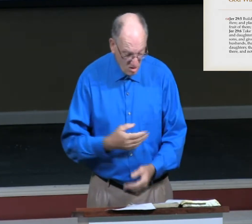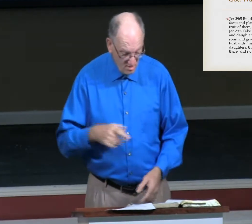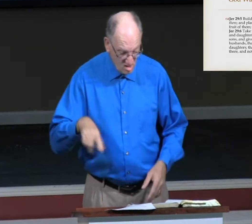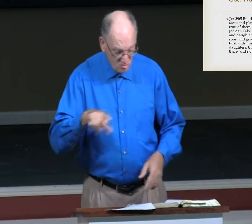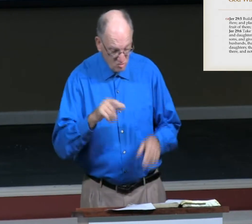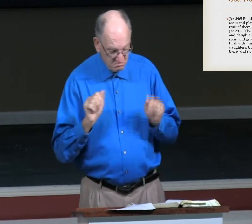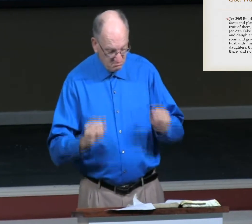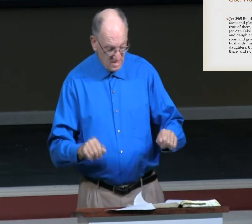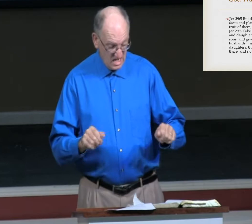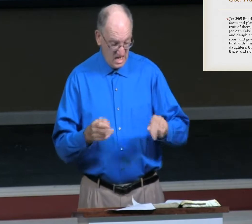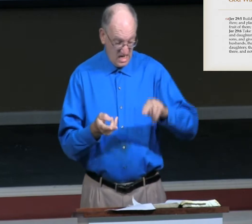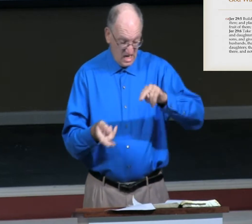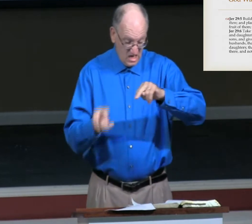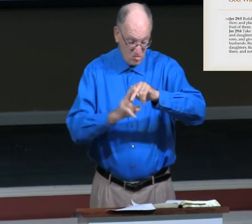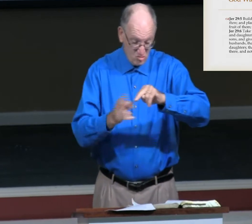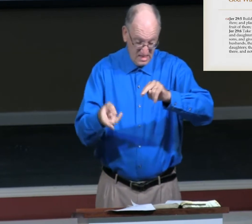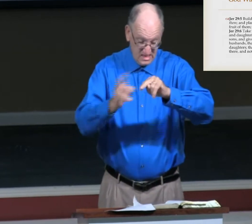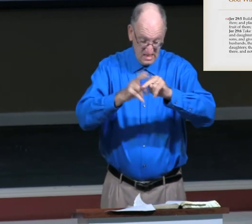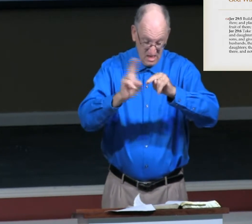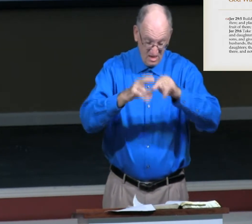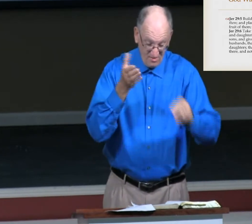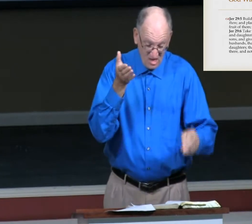be increased there and not diminished.